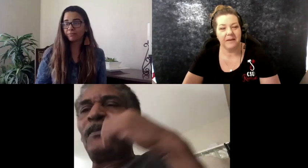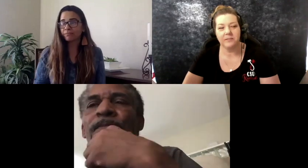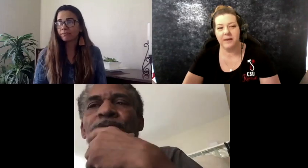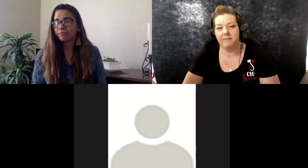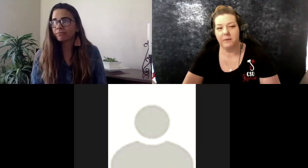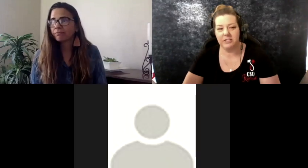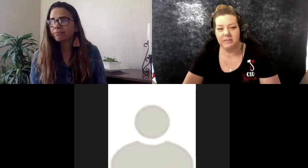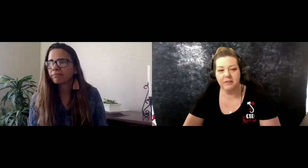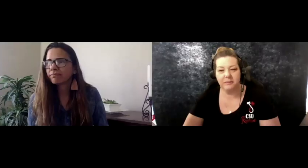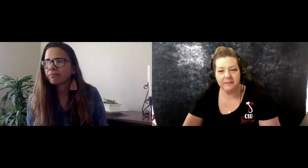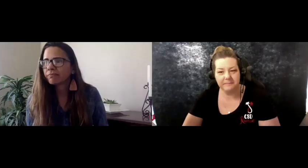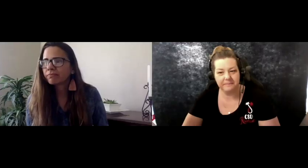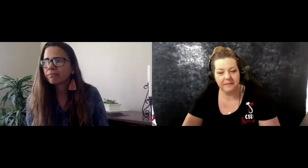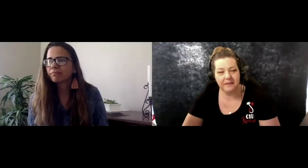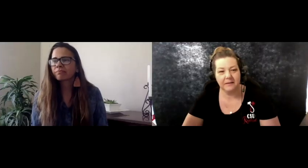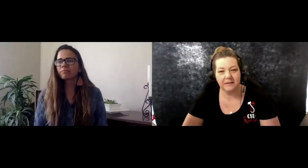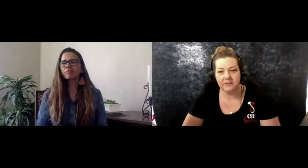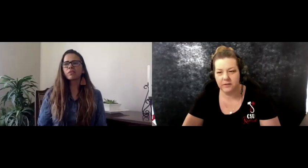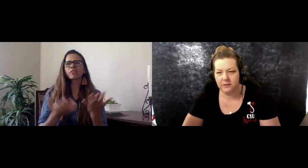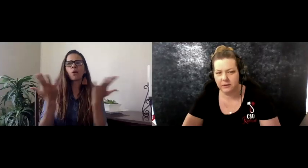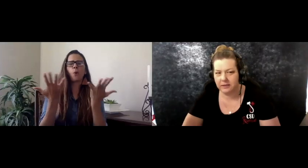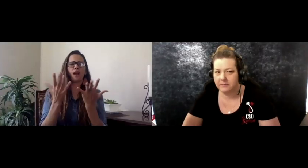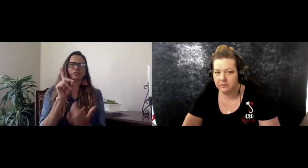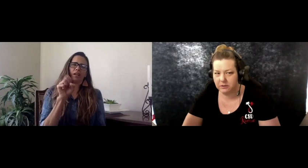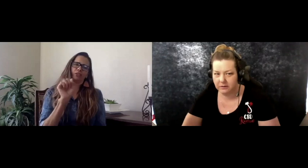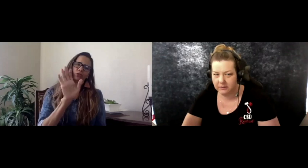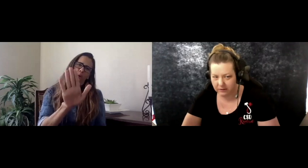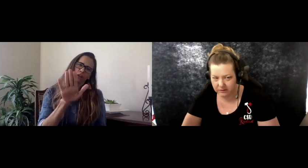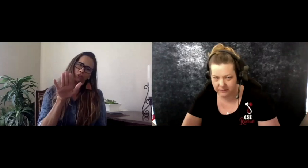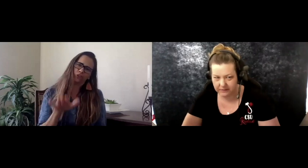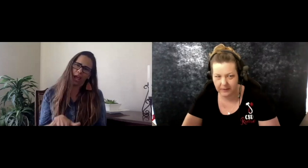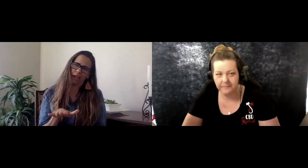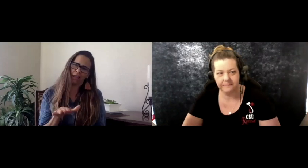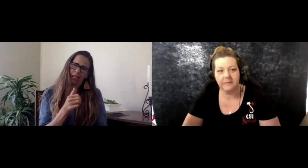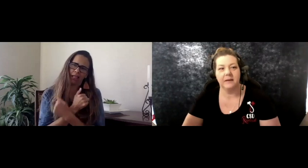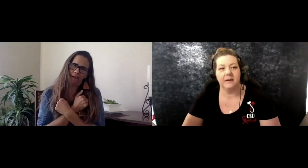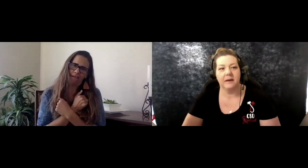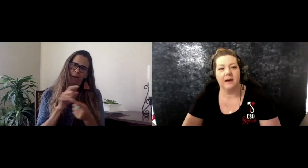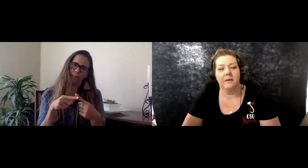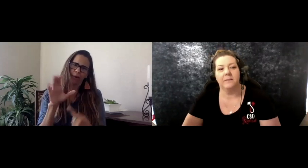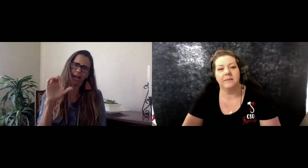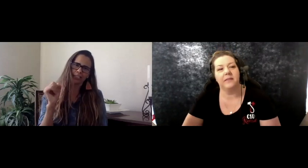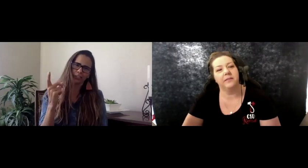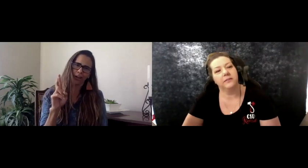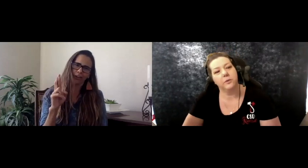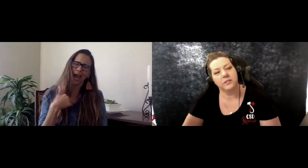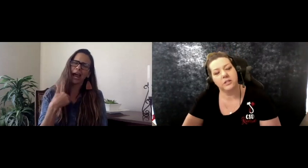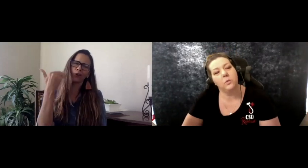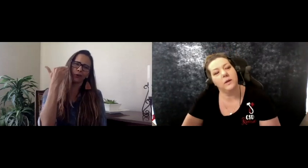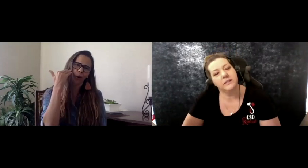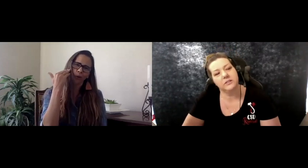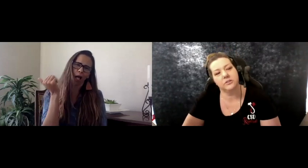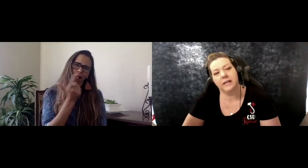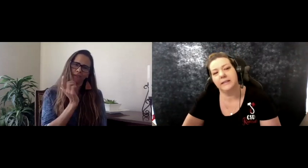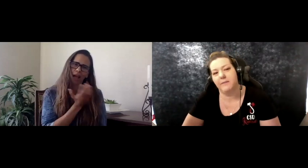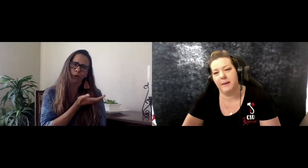Okay, so we have question number 3. Tony, if you want to go ahead and mute yourself as well. Now, third question, what